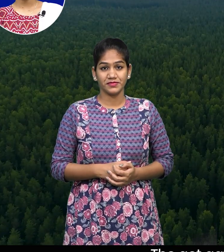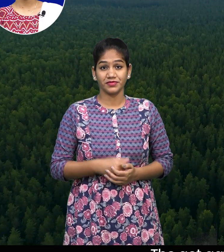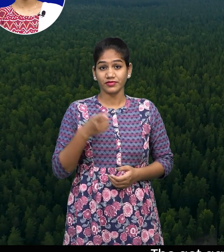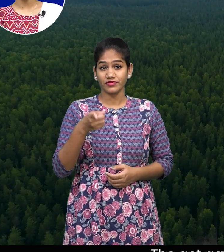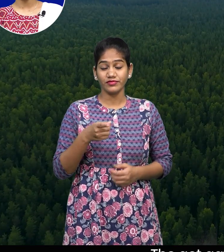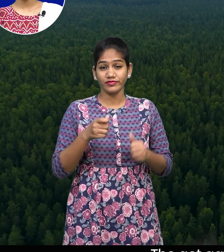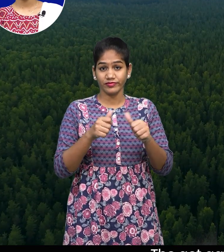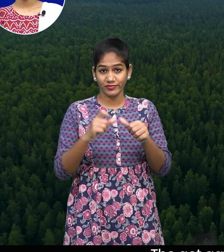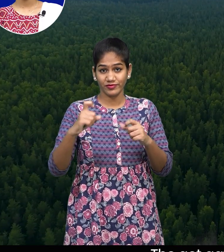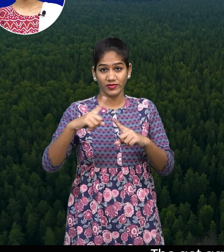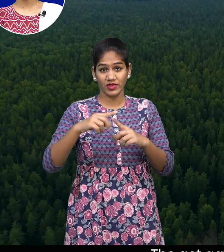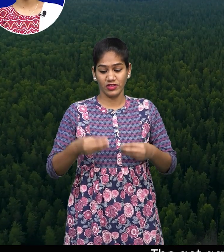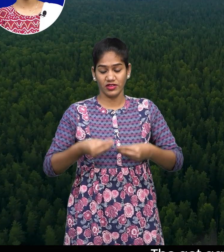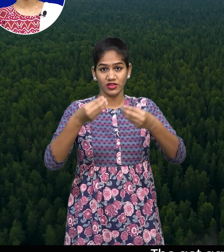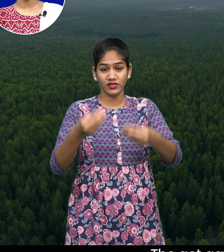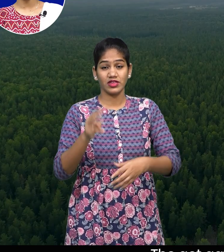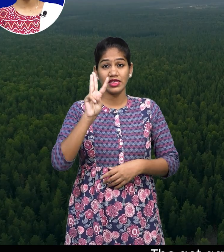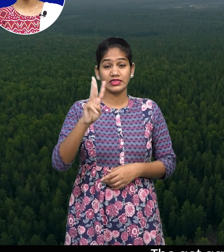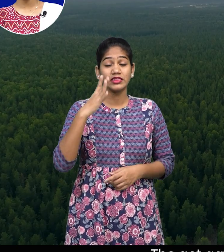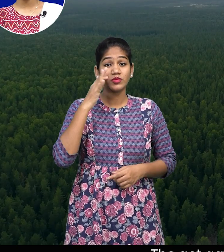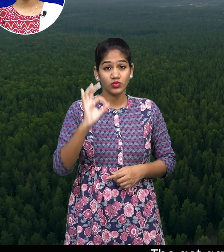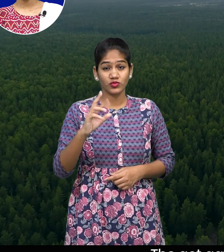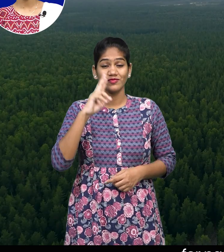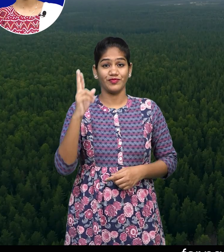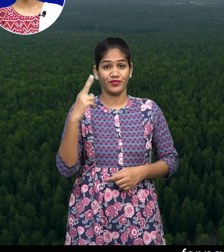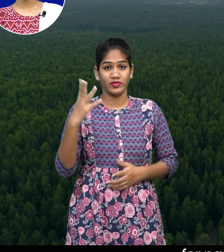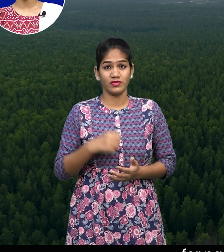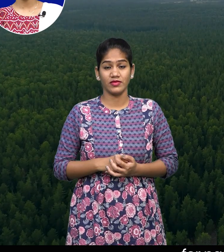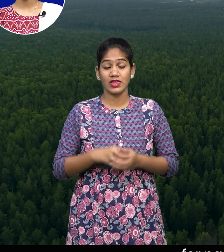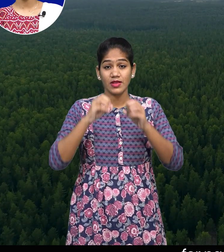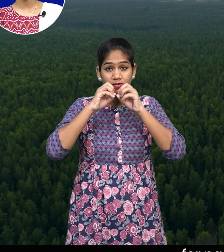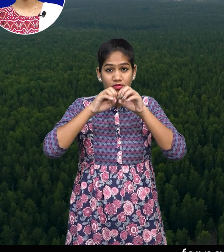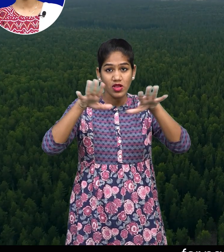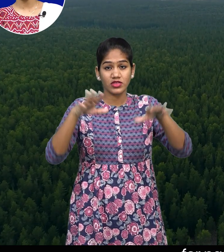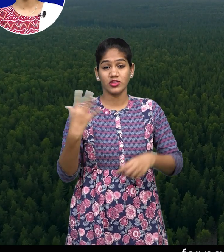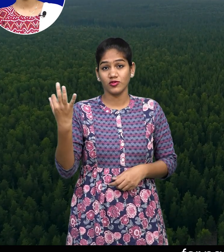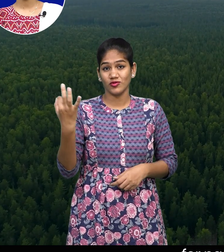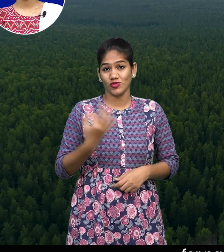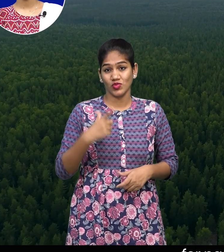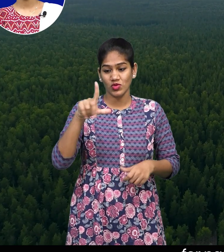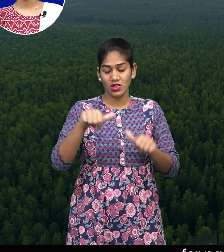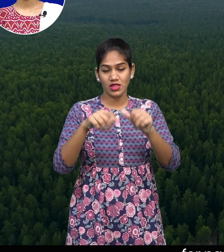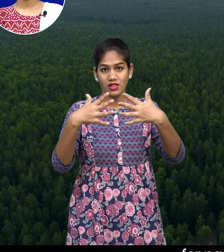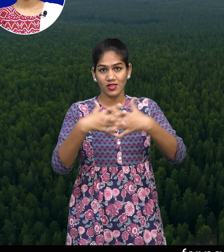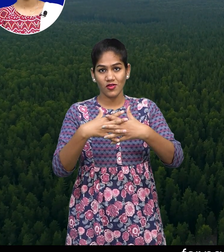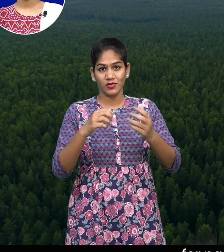The Act gave three main reasons for passing the new law.